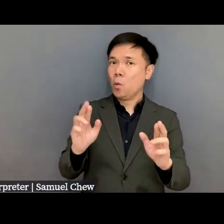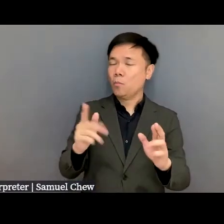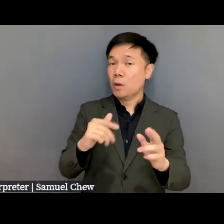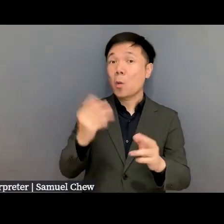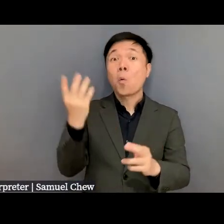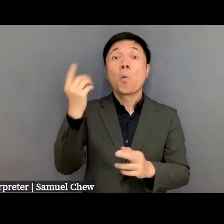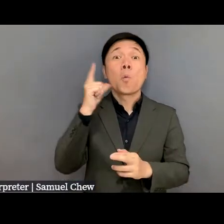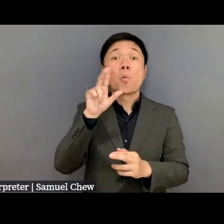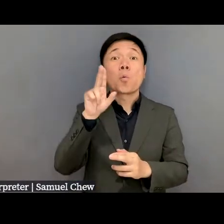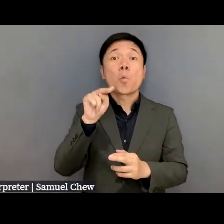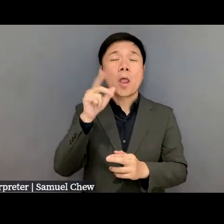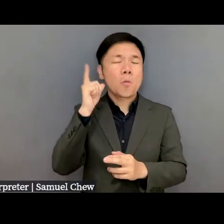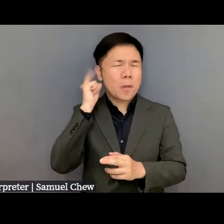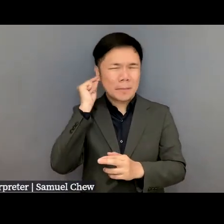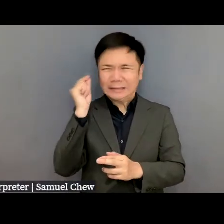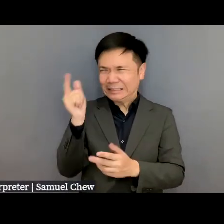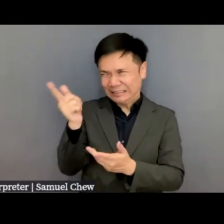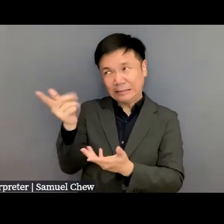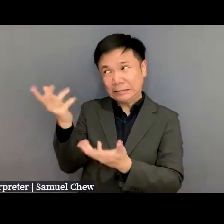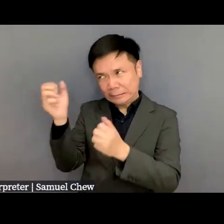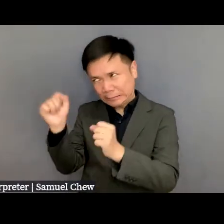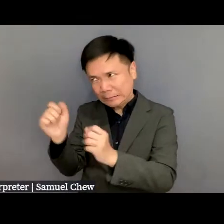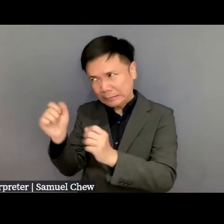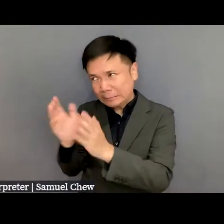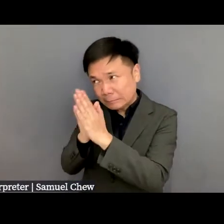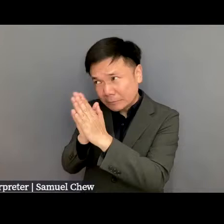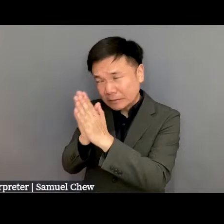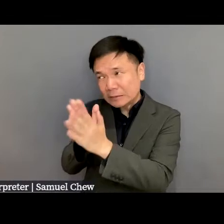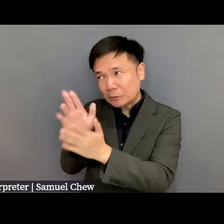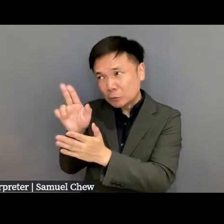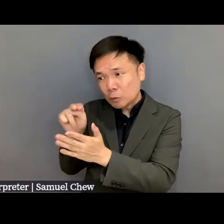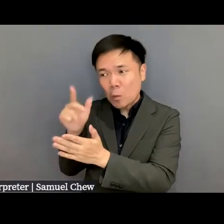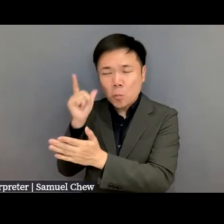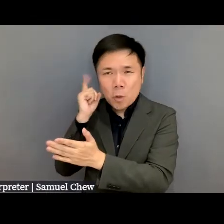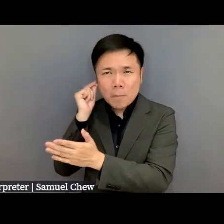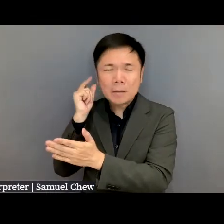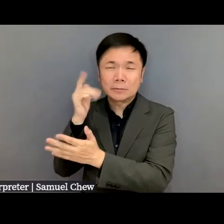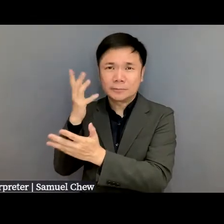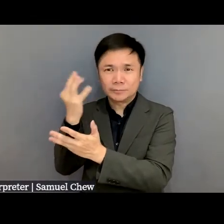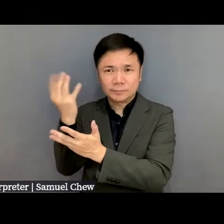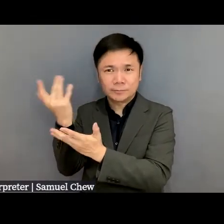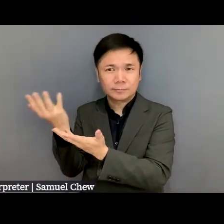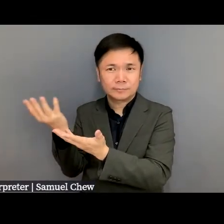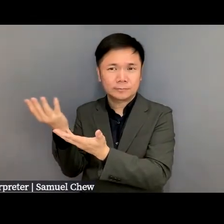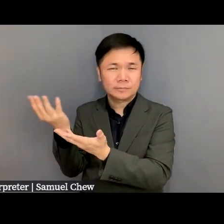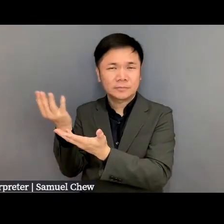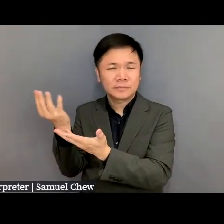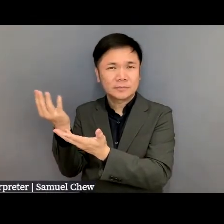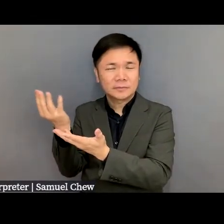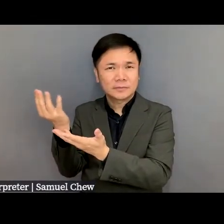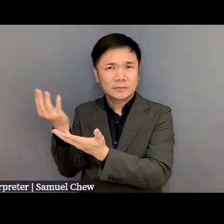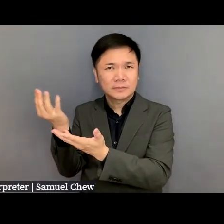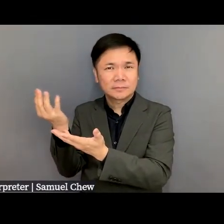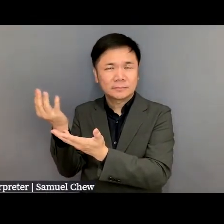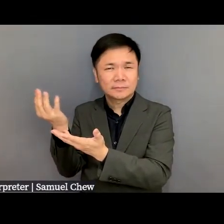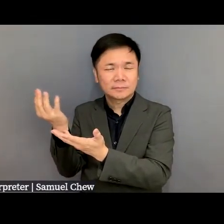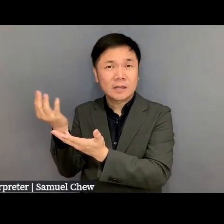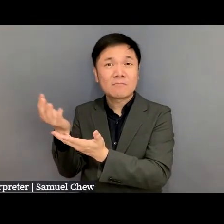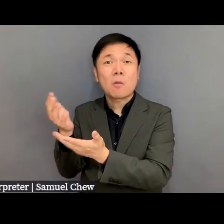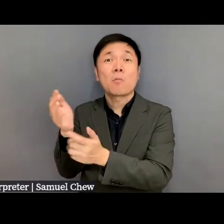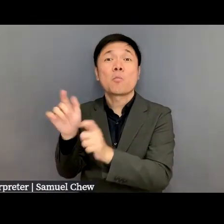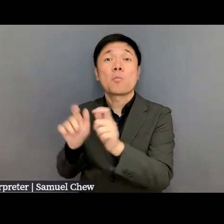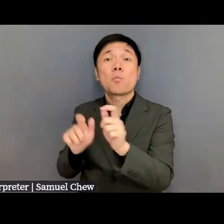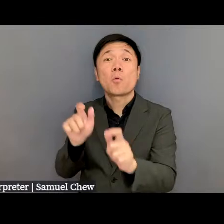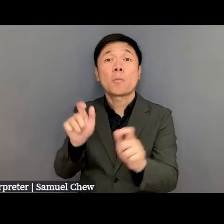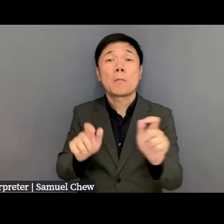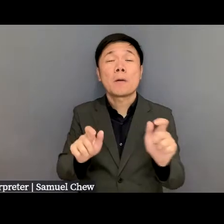their limitations, but we'd have hoped that more people, more gender-friendly women